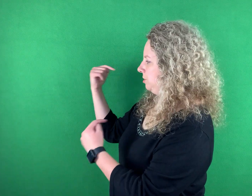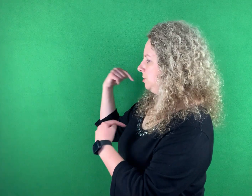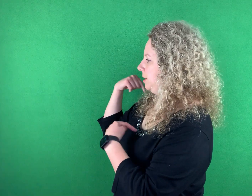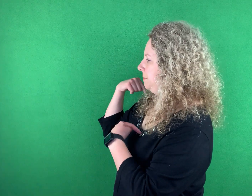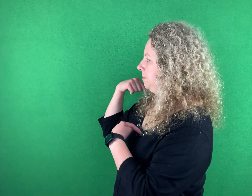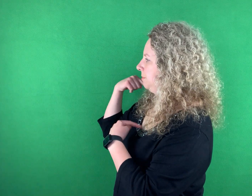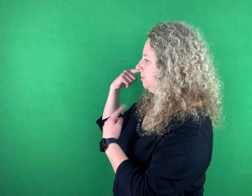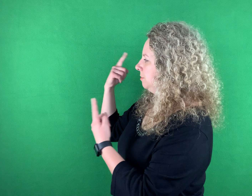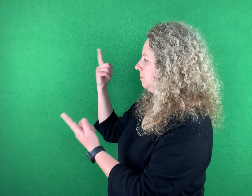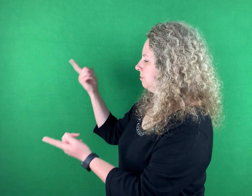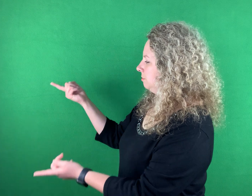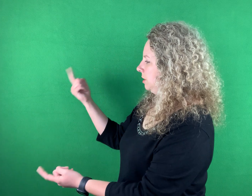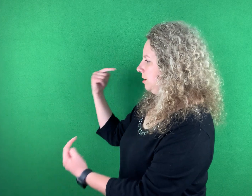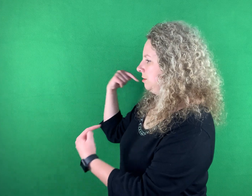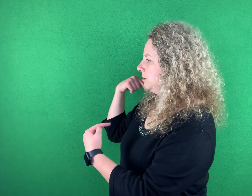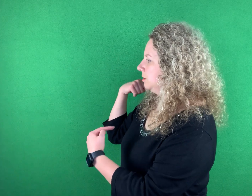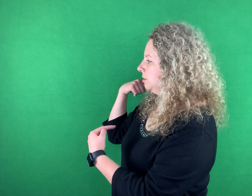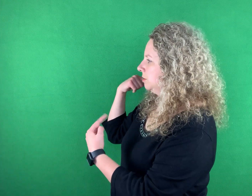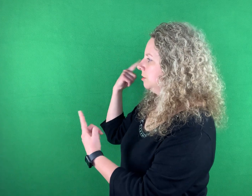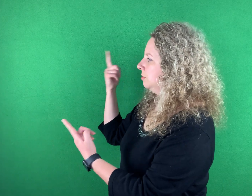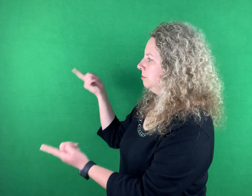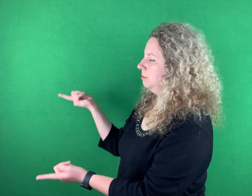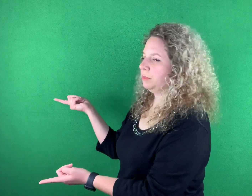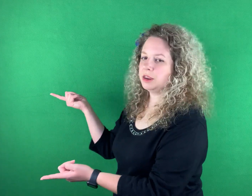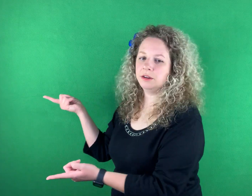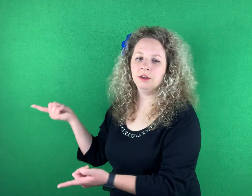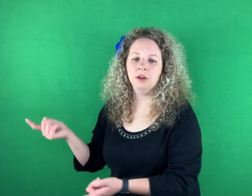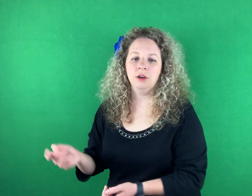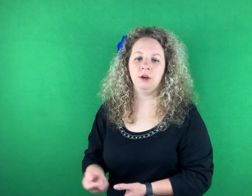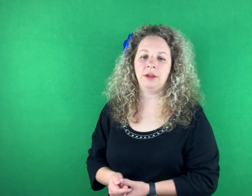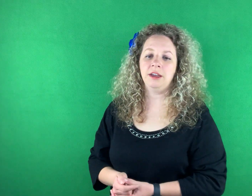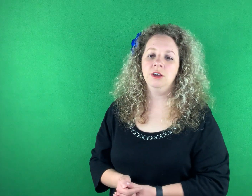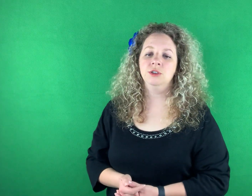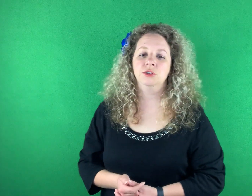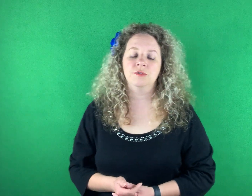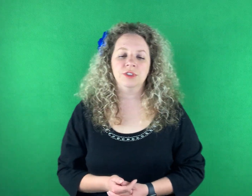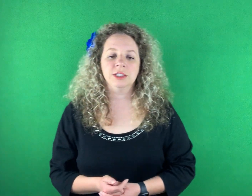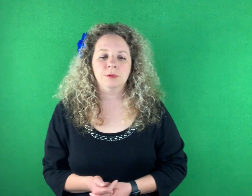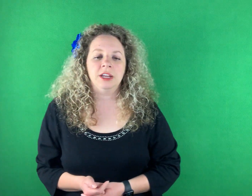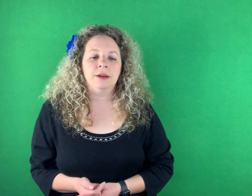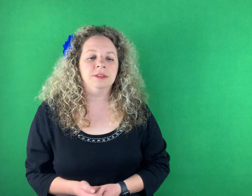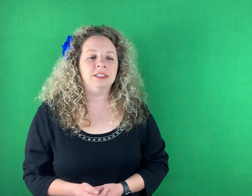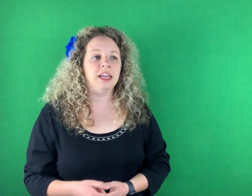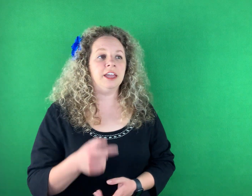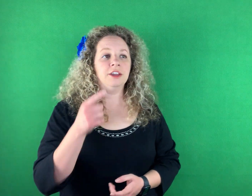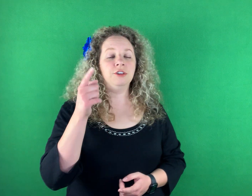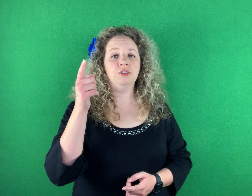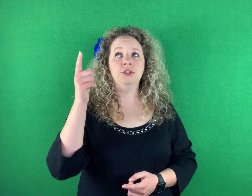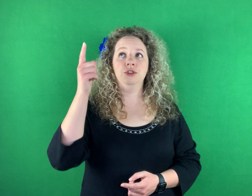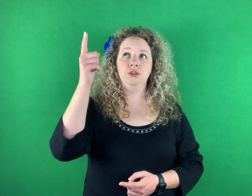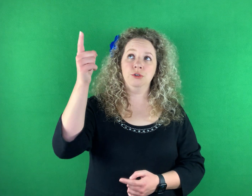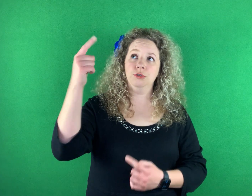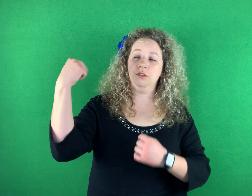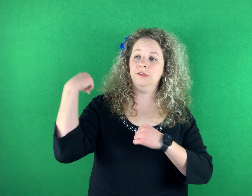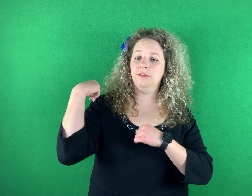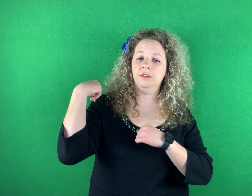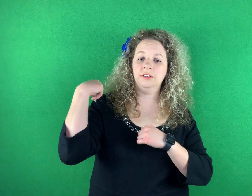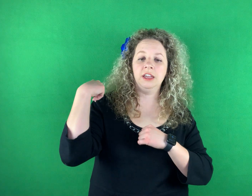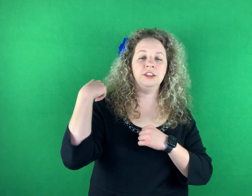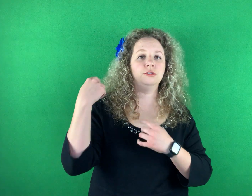this way, okay? Been, okay? So for this one, I would say you've, and you